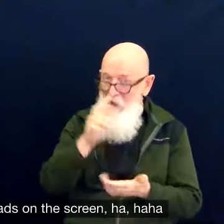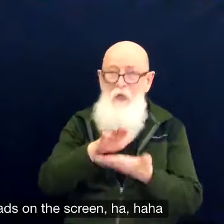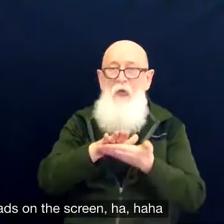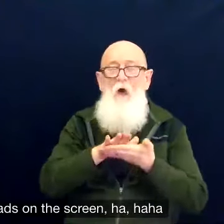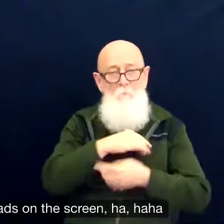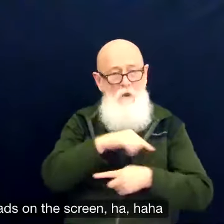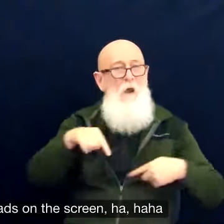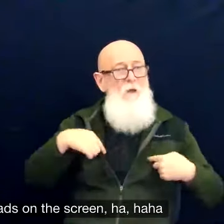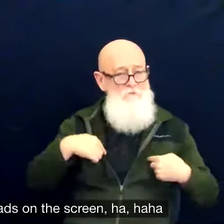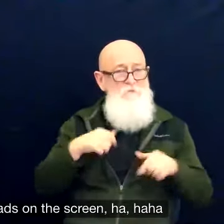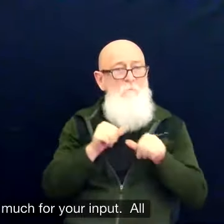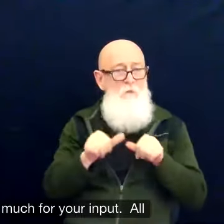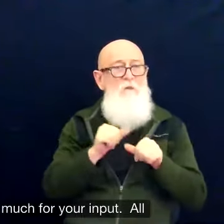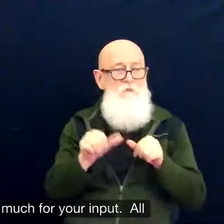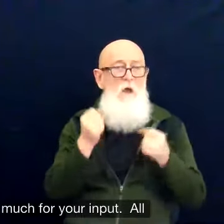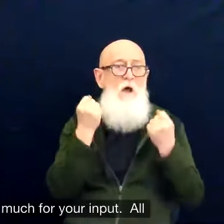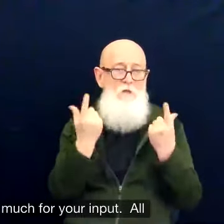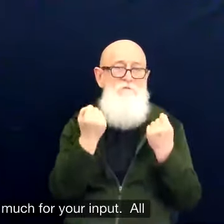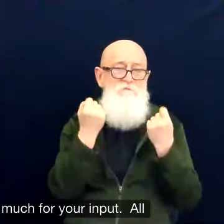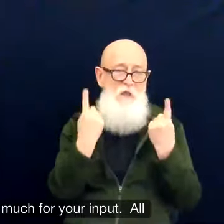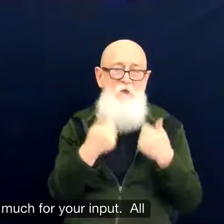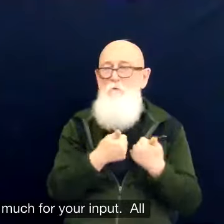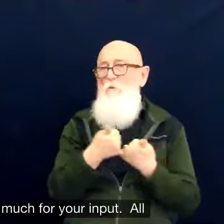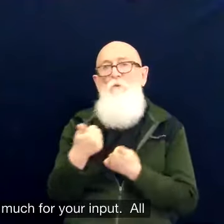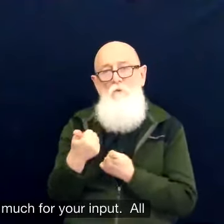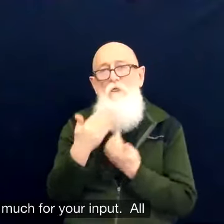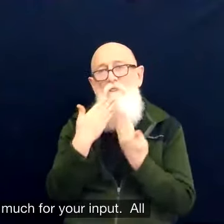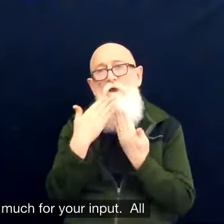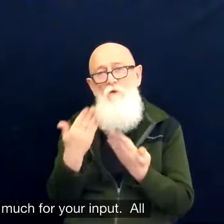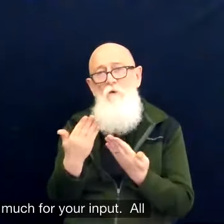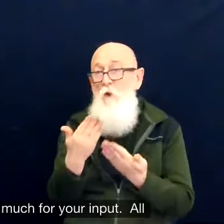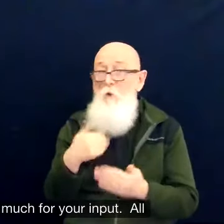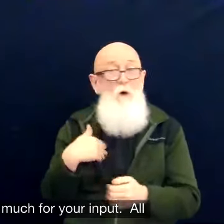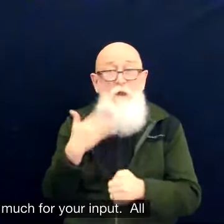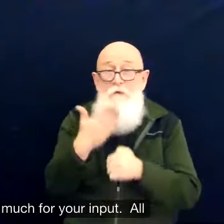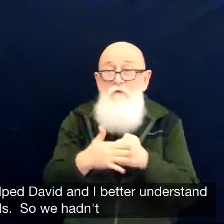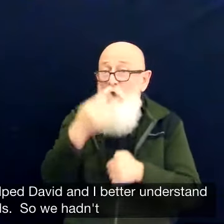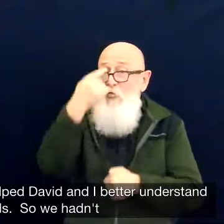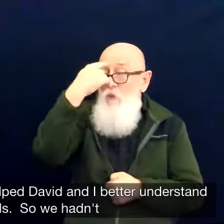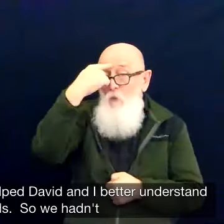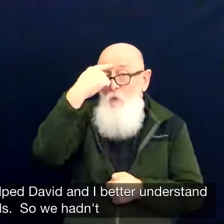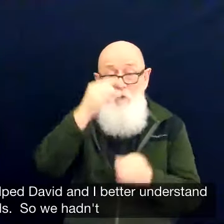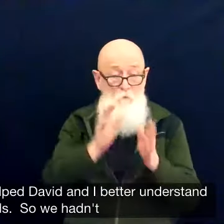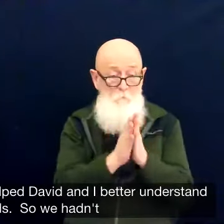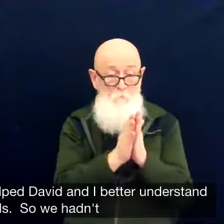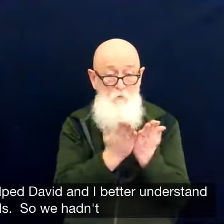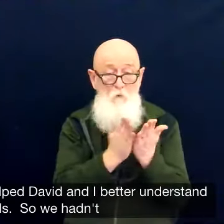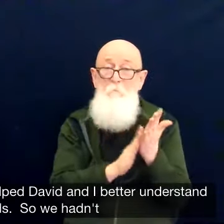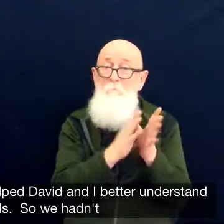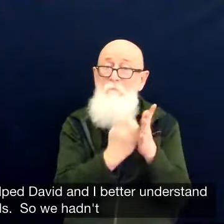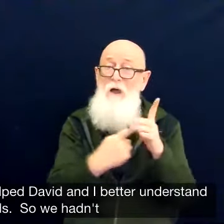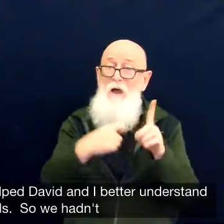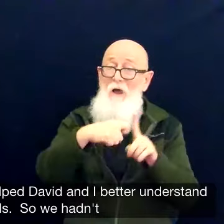better understand the needs. So we hadn't considered that. It will be a Word document,